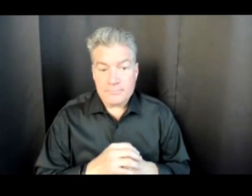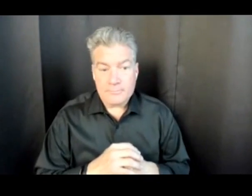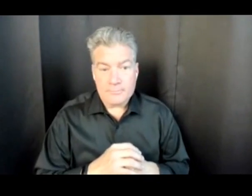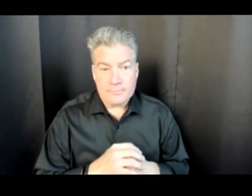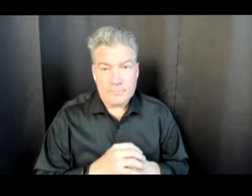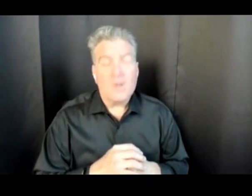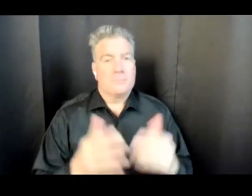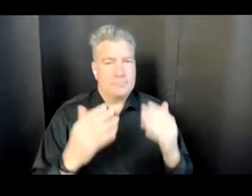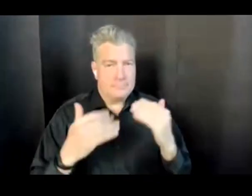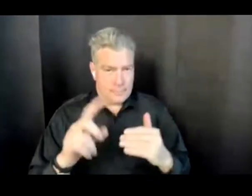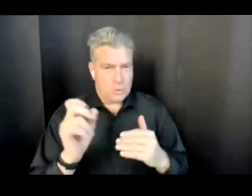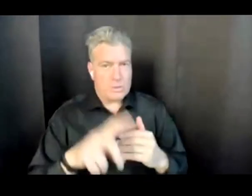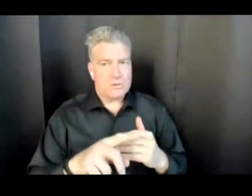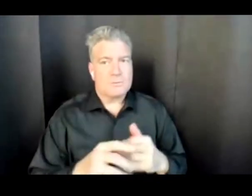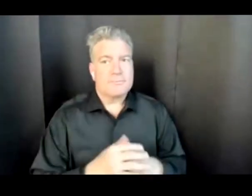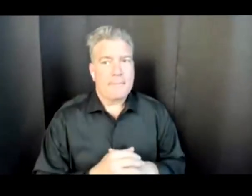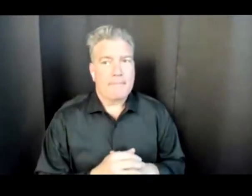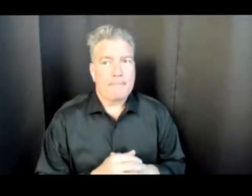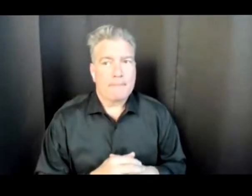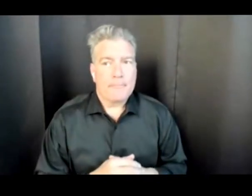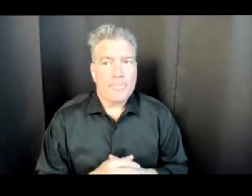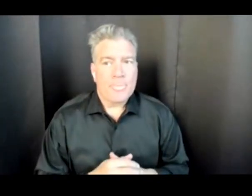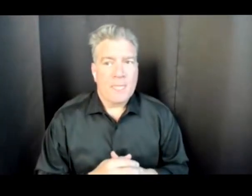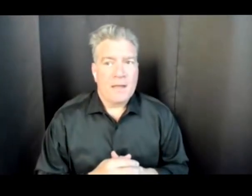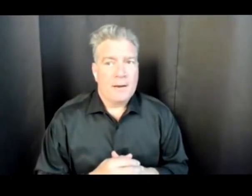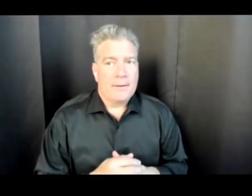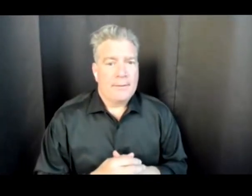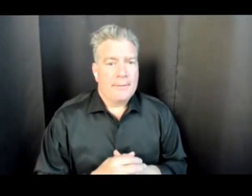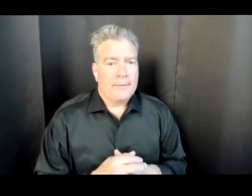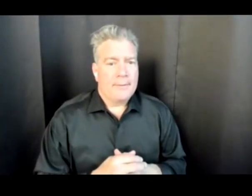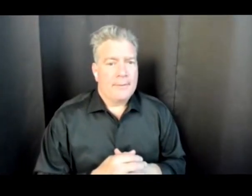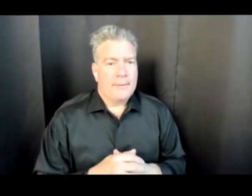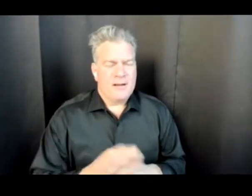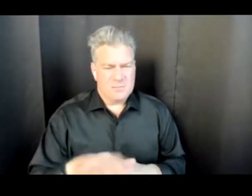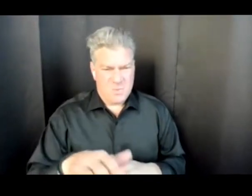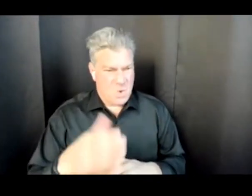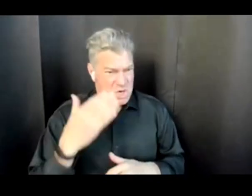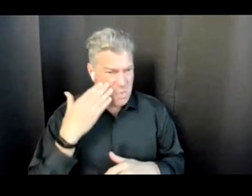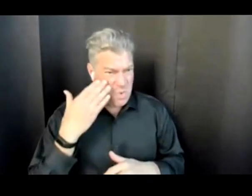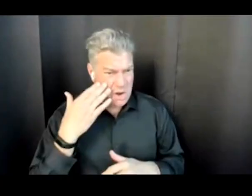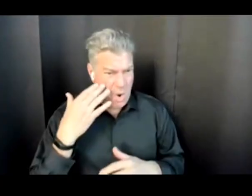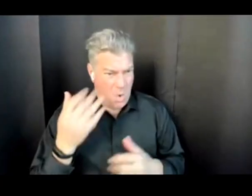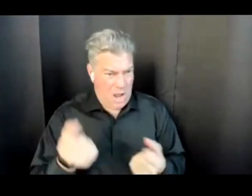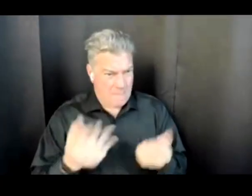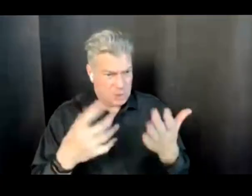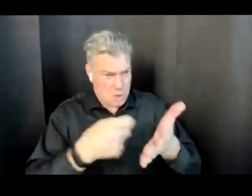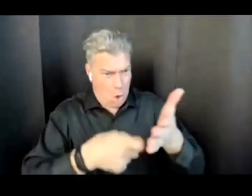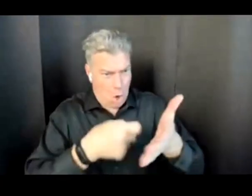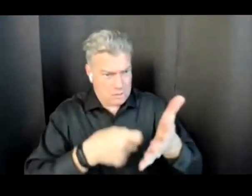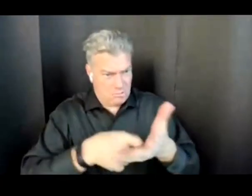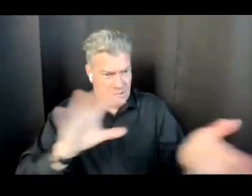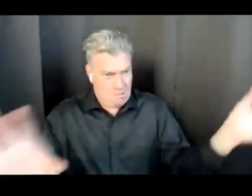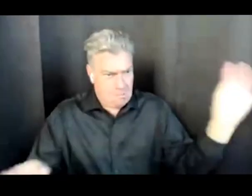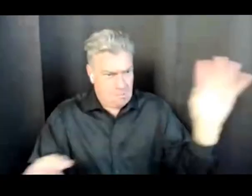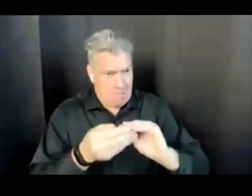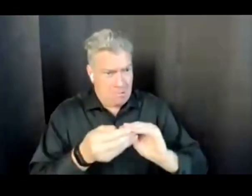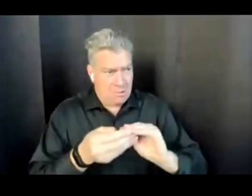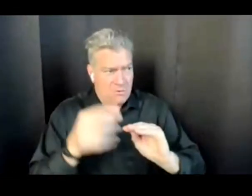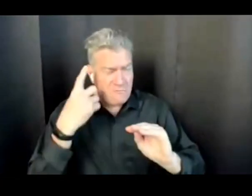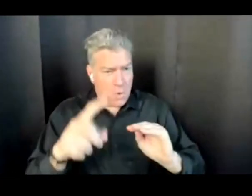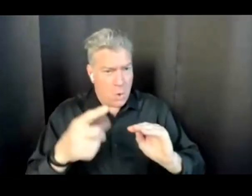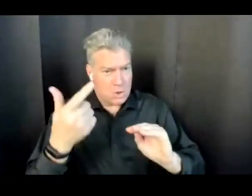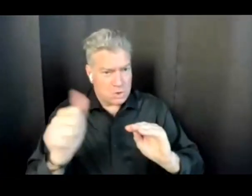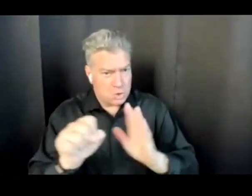Do we have an approximate cost estimate of what this storm will cost Georgia? No, again, this thing